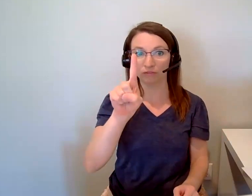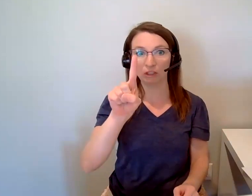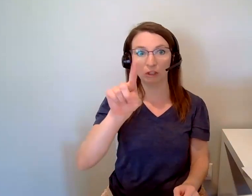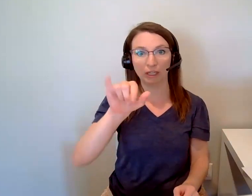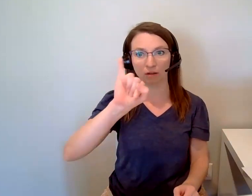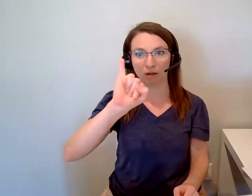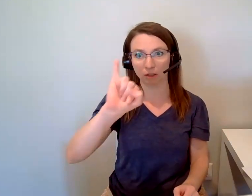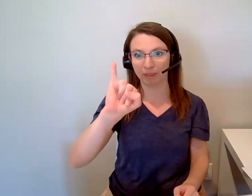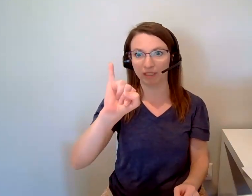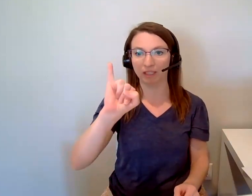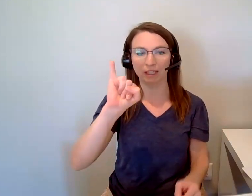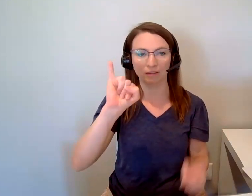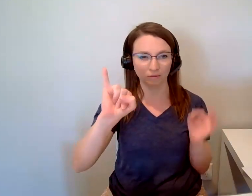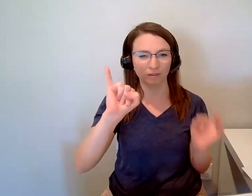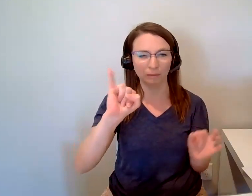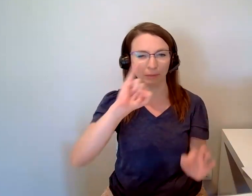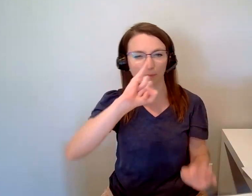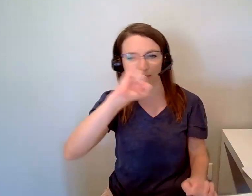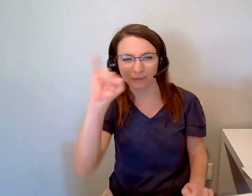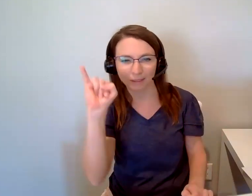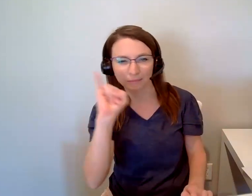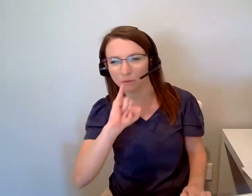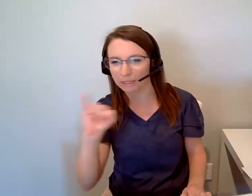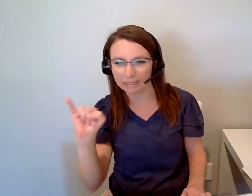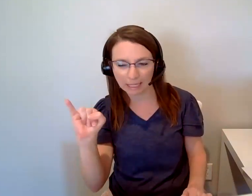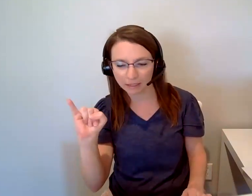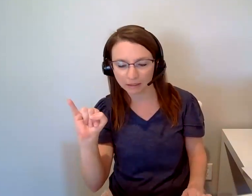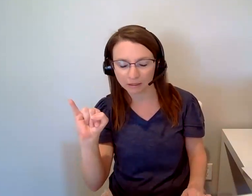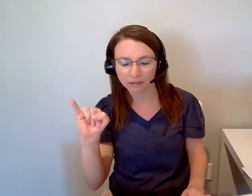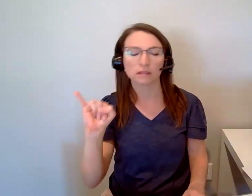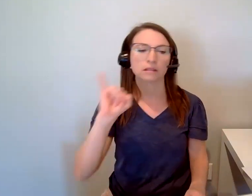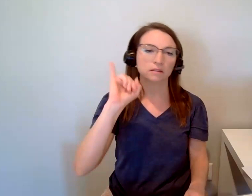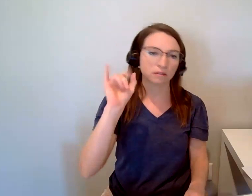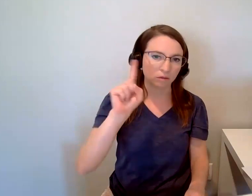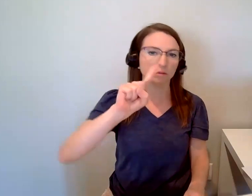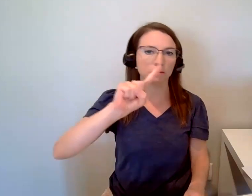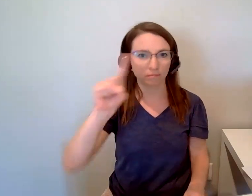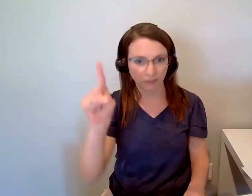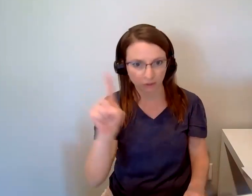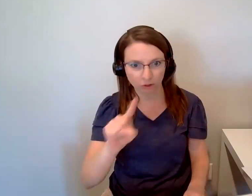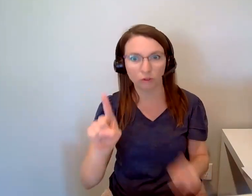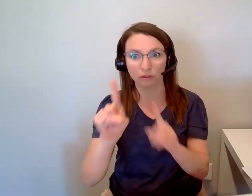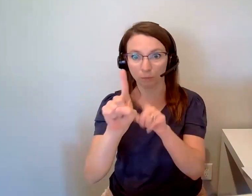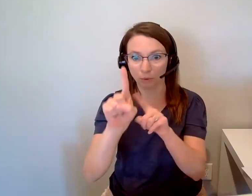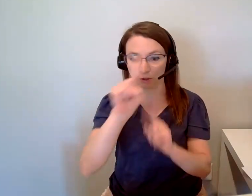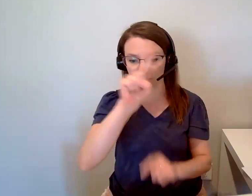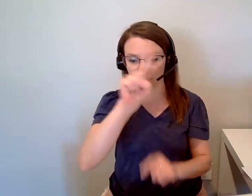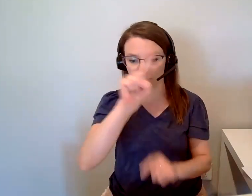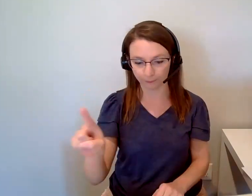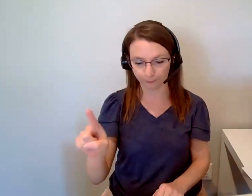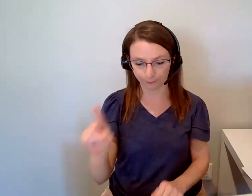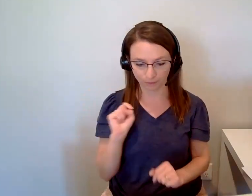finger and not your pinky. I do see people sometimes doing that. So just make sure you're using your pointer finger.